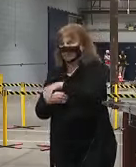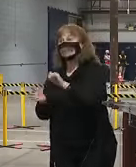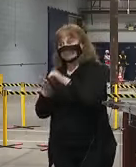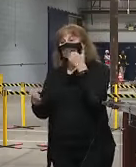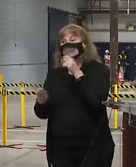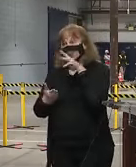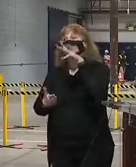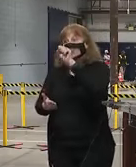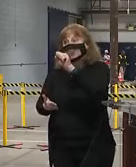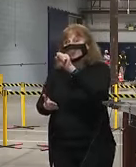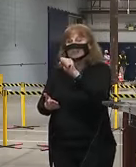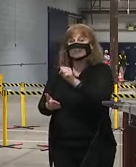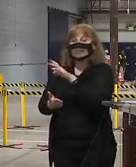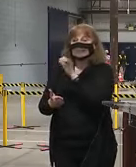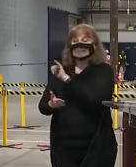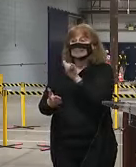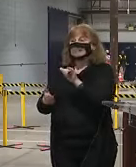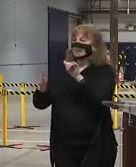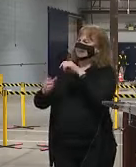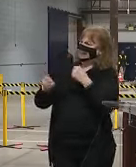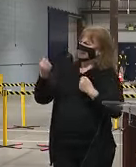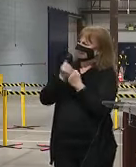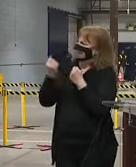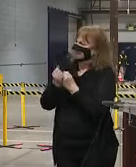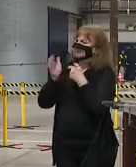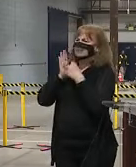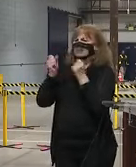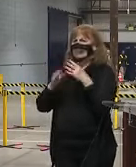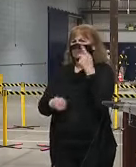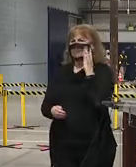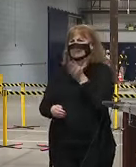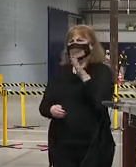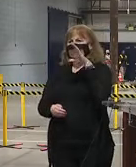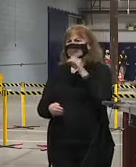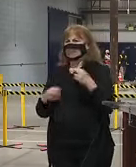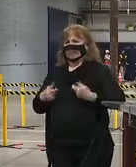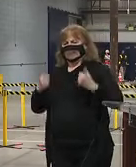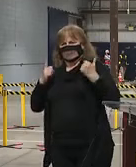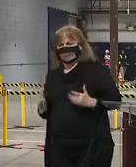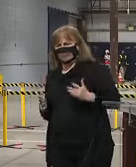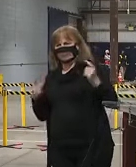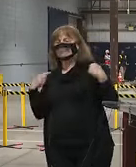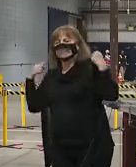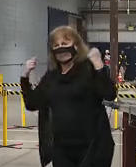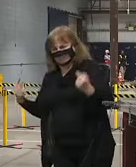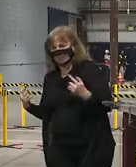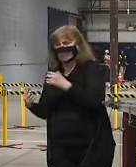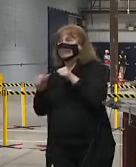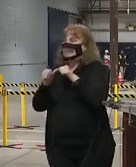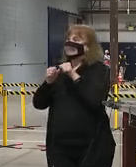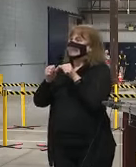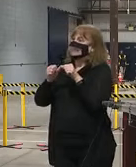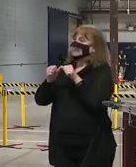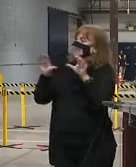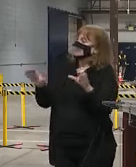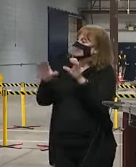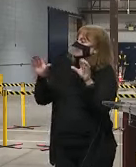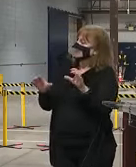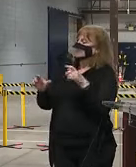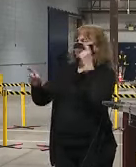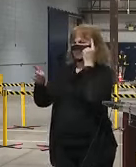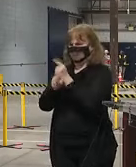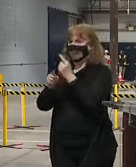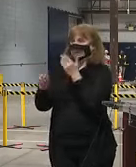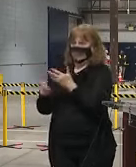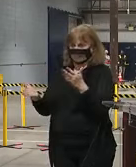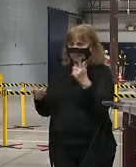news. It's also a testament to how many Baltimore County residents have been and continue to do the right